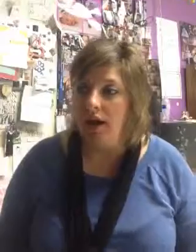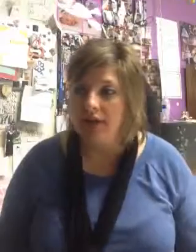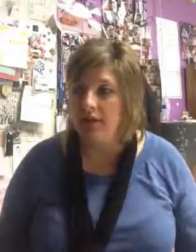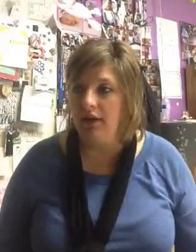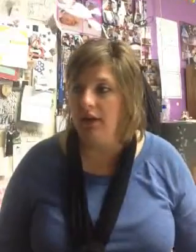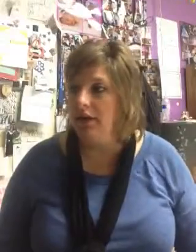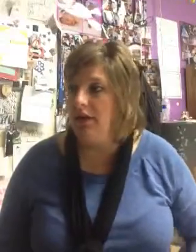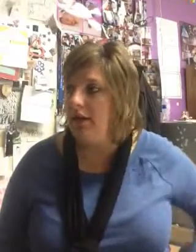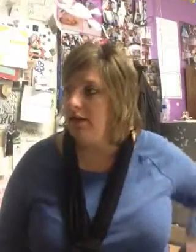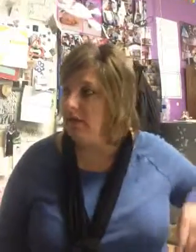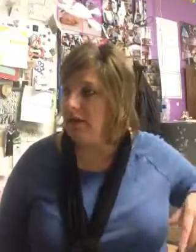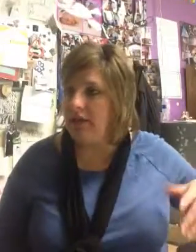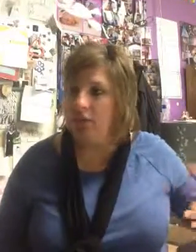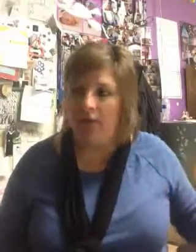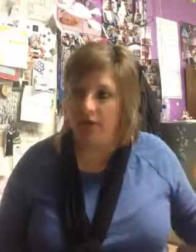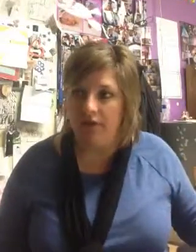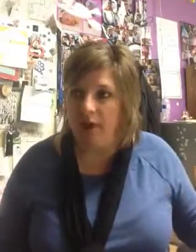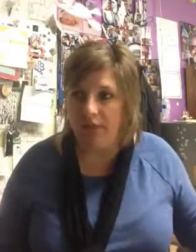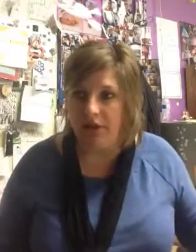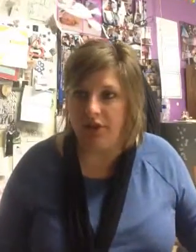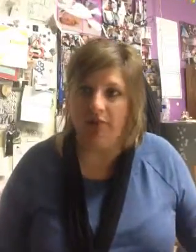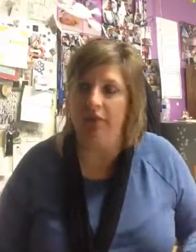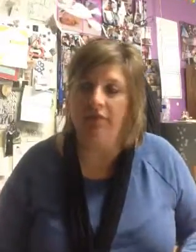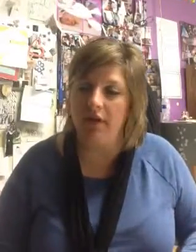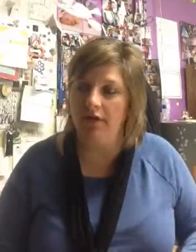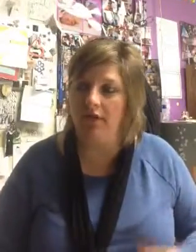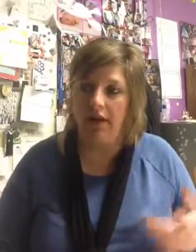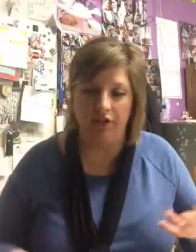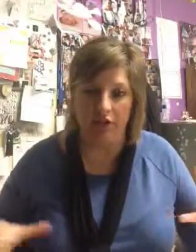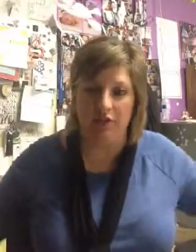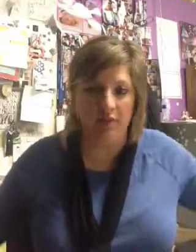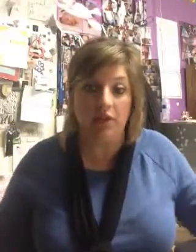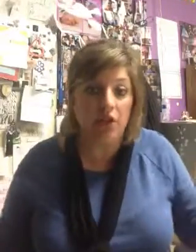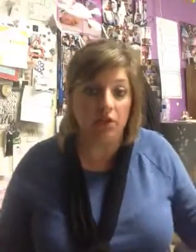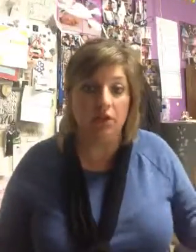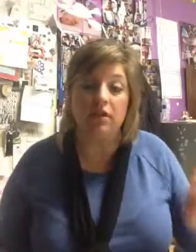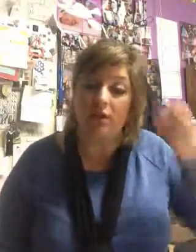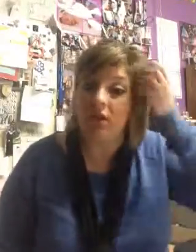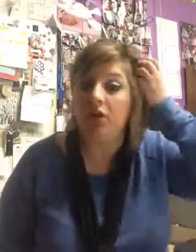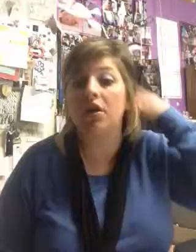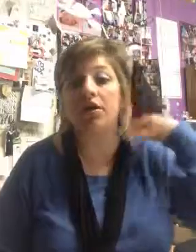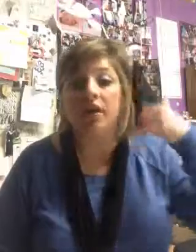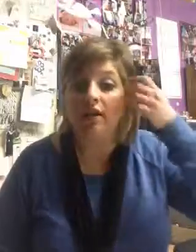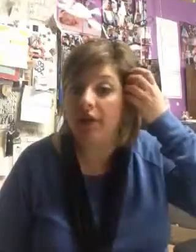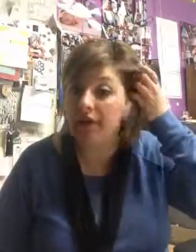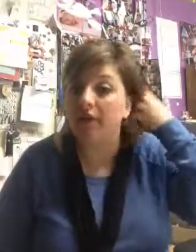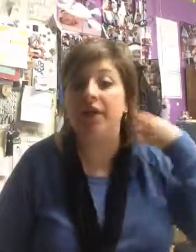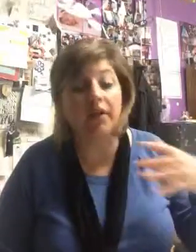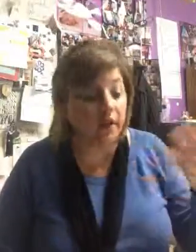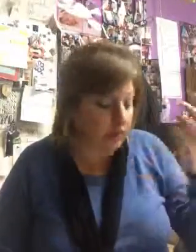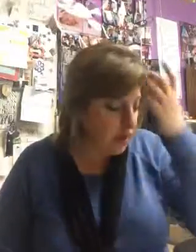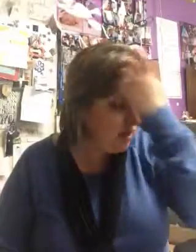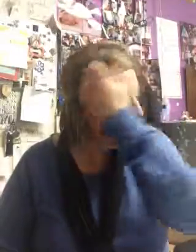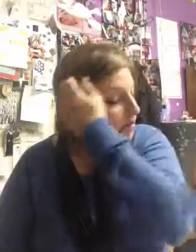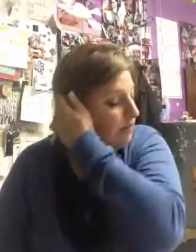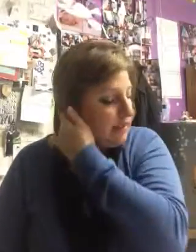it's like 1/3 of the population, I believe, of Asians. I mean, it's huge. It's the largest continent. Okay, so here goes. So you would